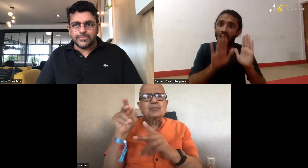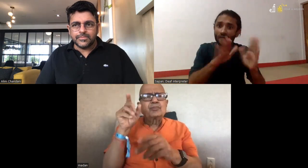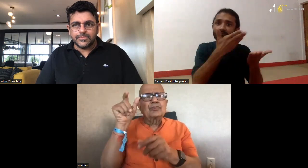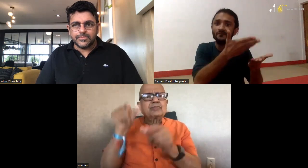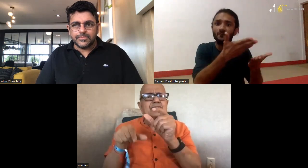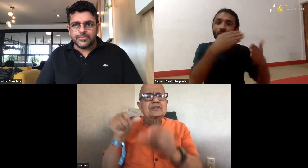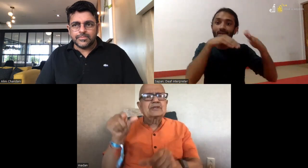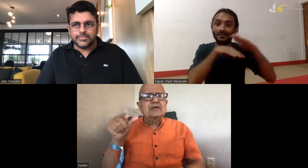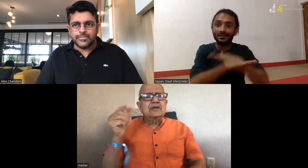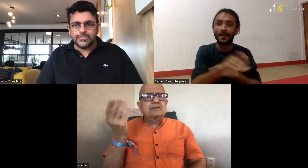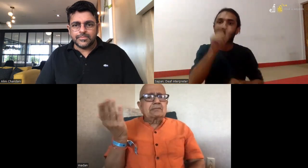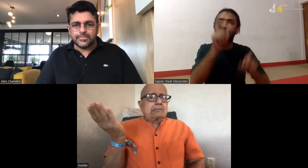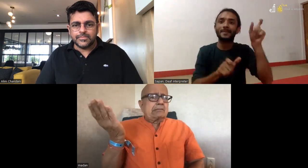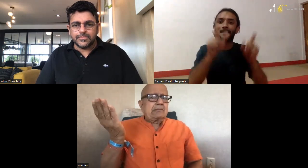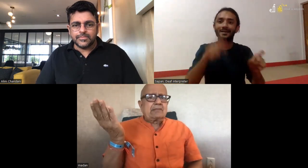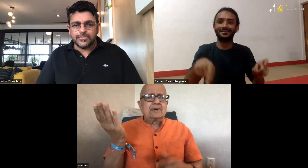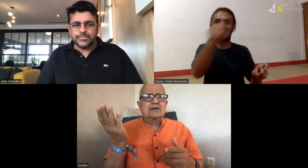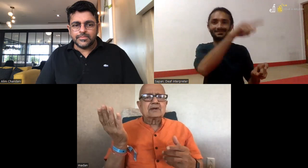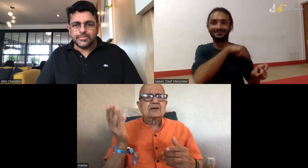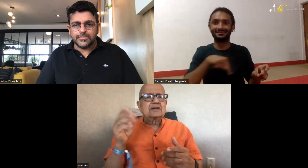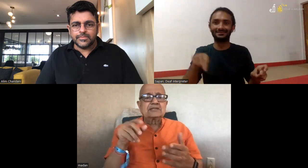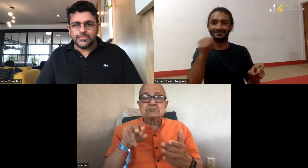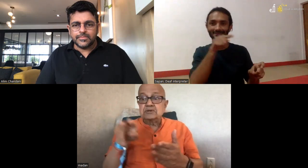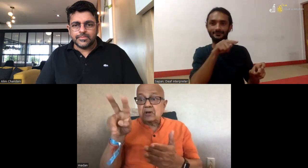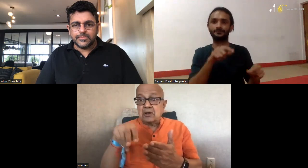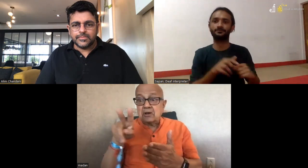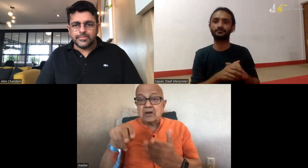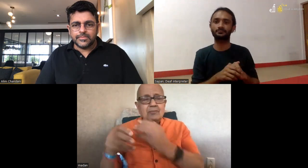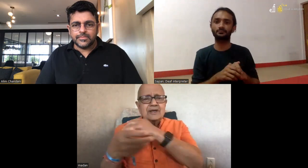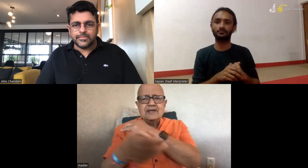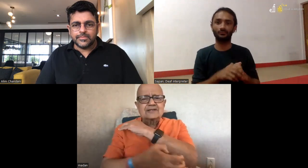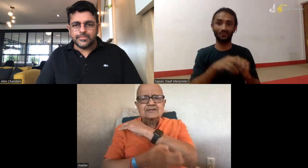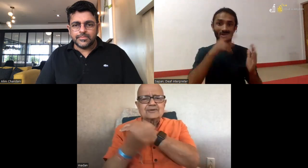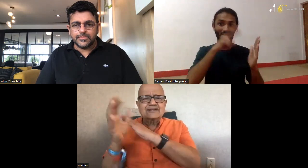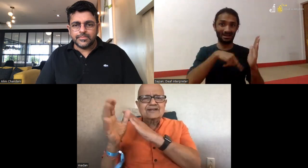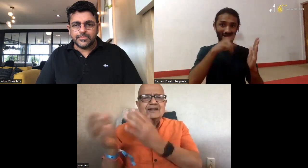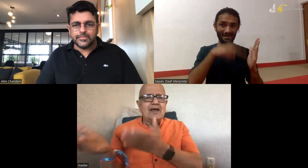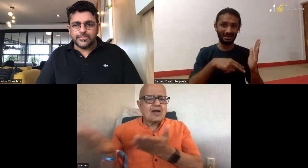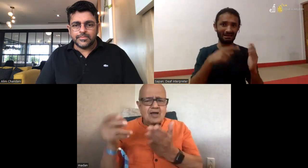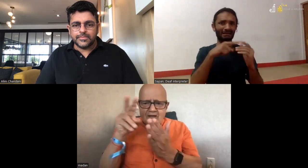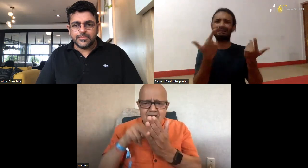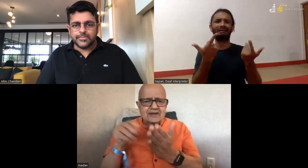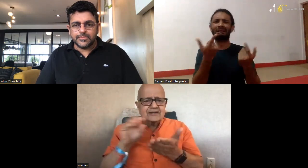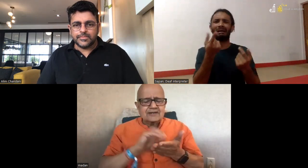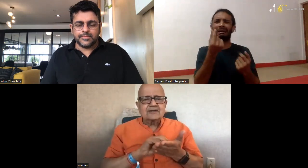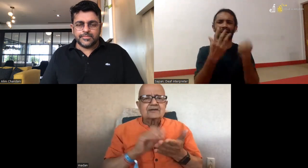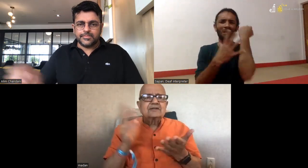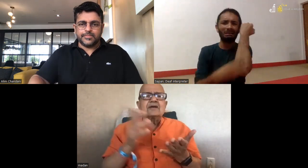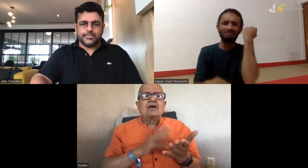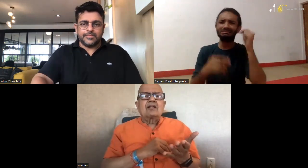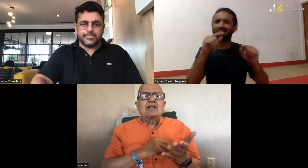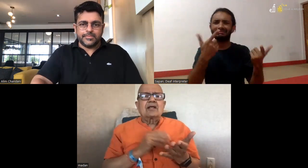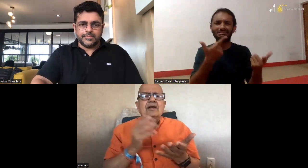behind. So there's a lot of information that's already available there.